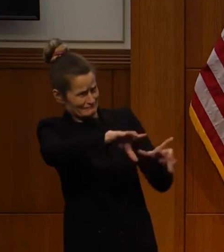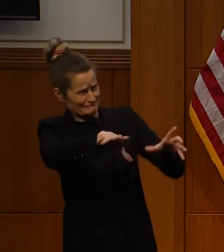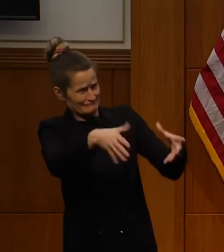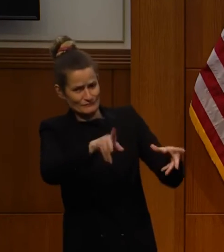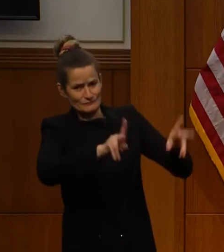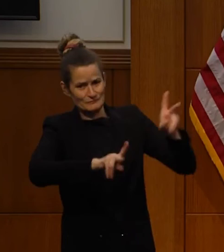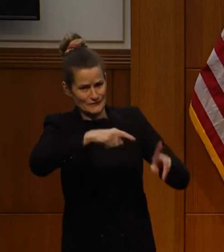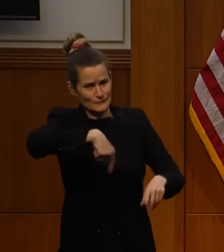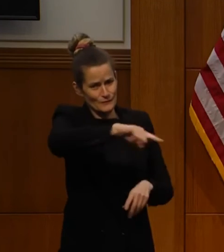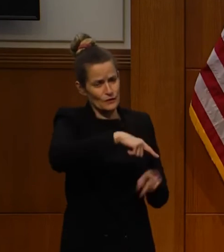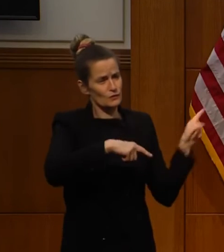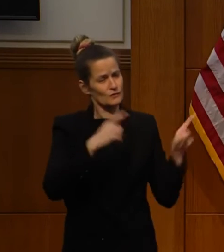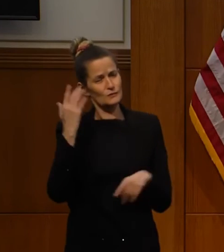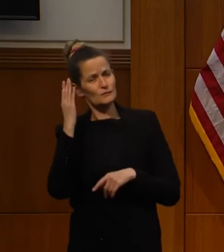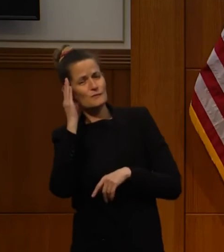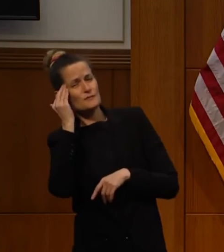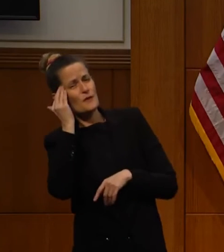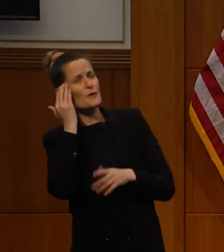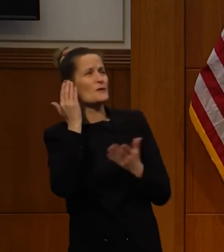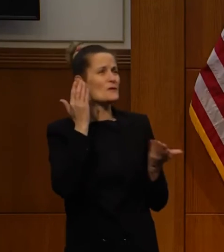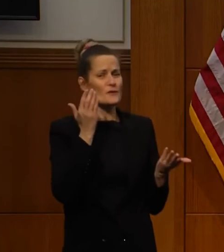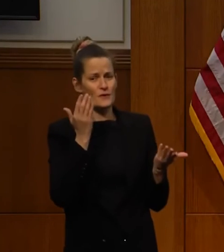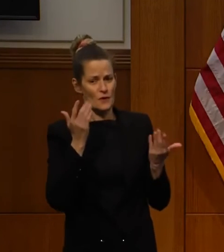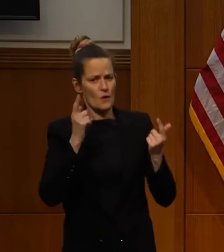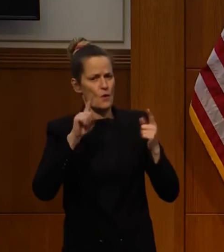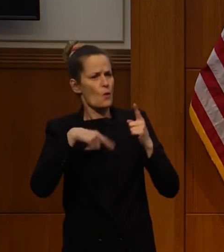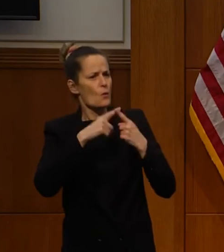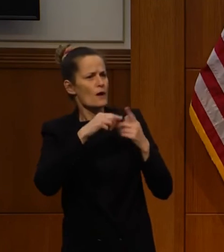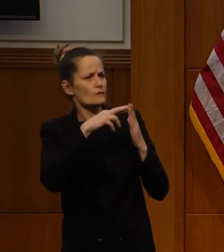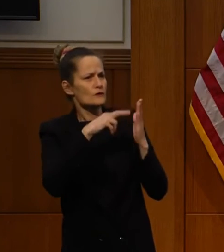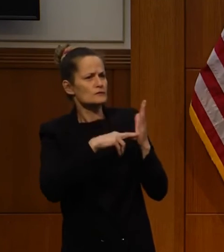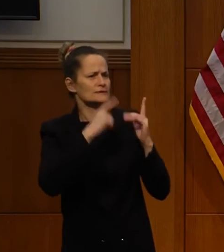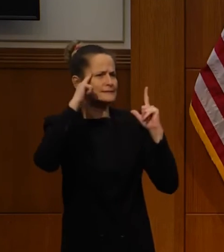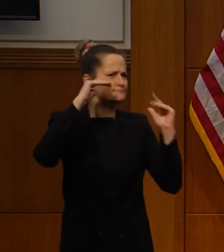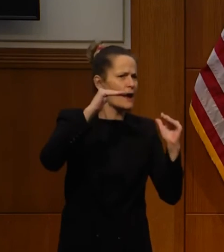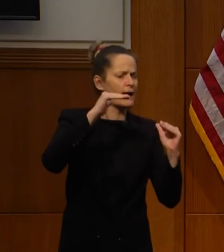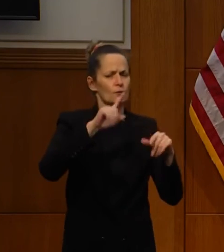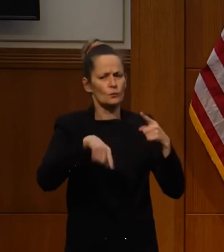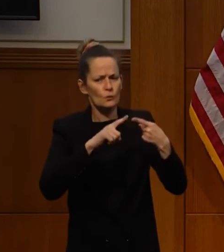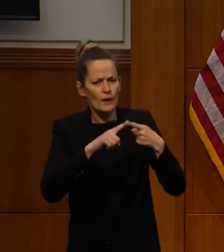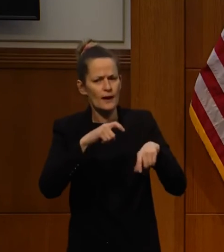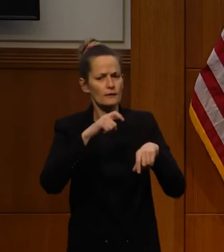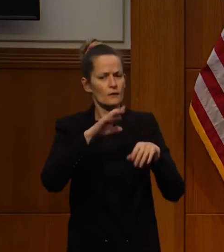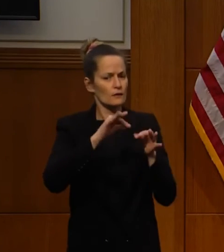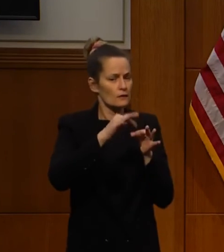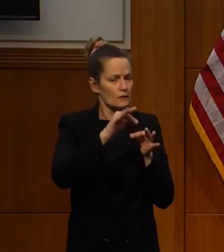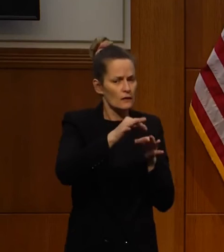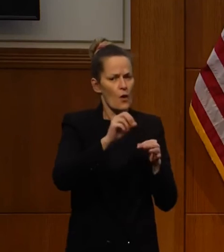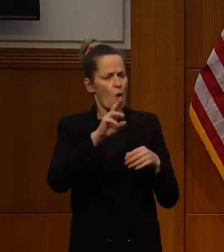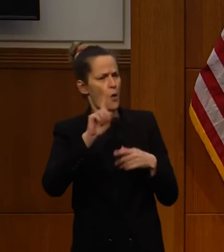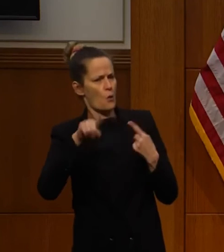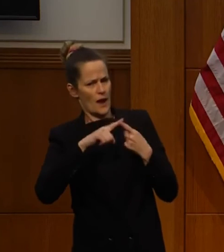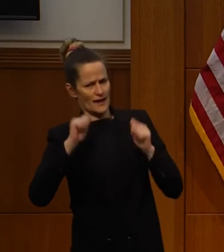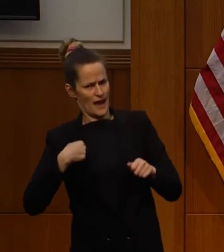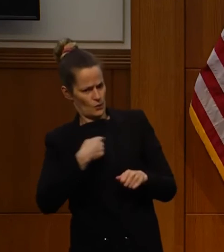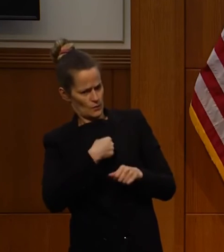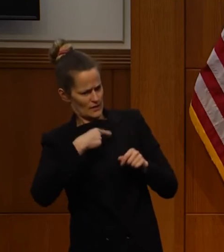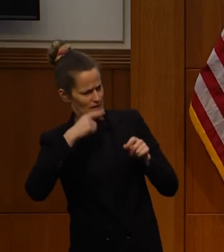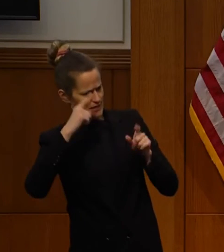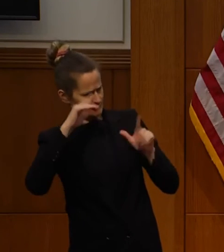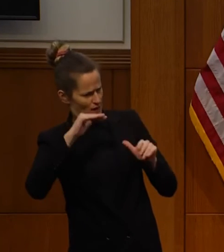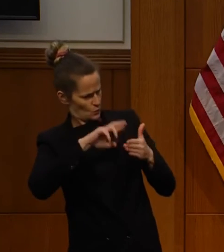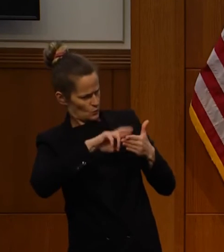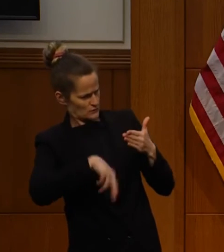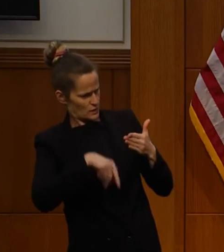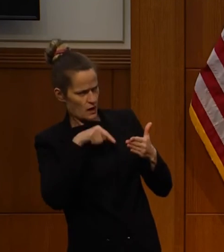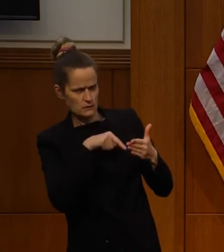expect results, if there's going to be any delay in the counting of mail-in or absentee votes? Sure. So the department issued guidance